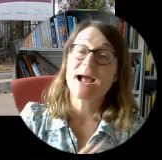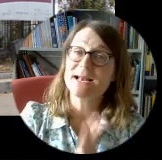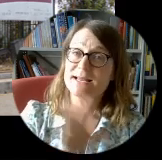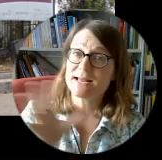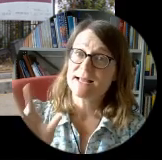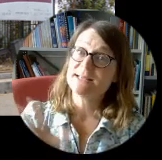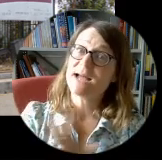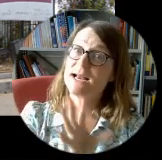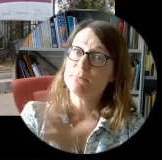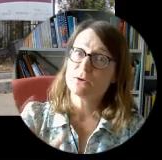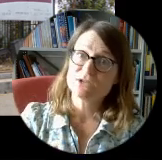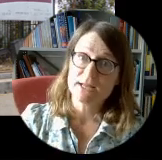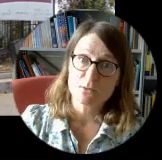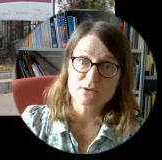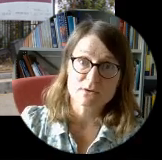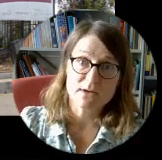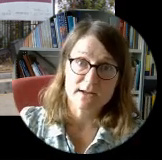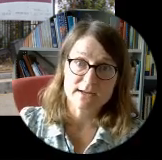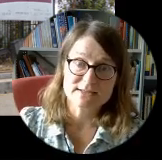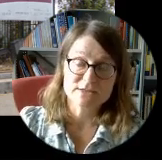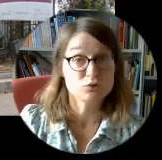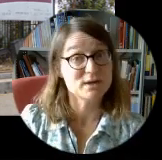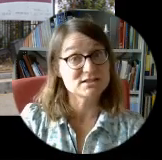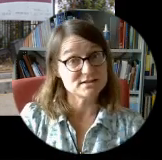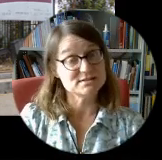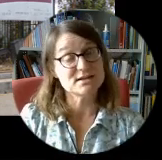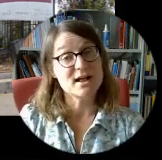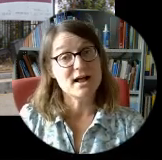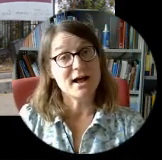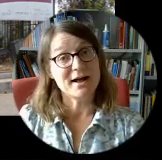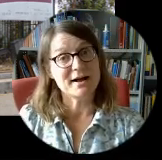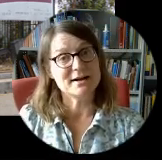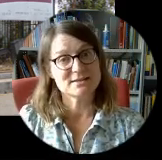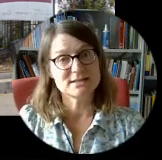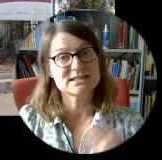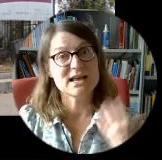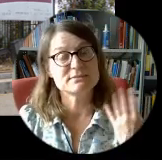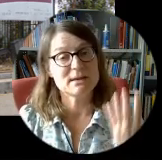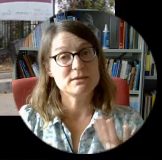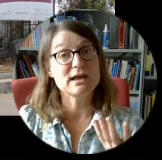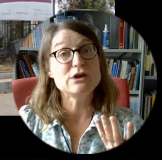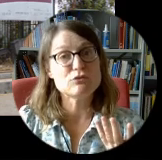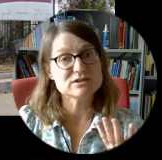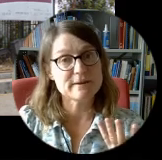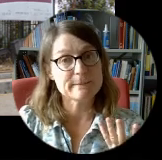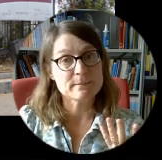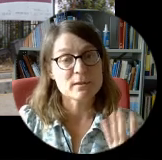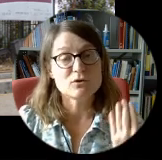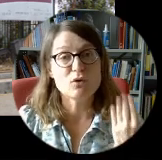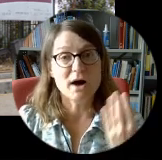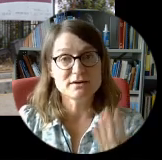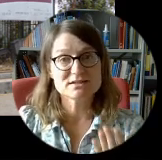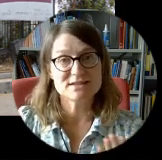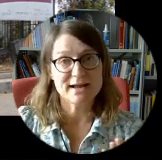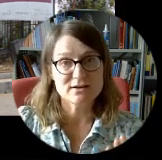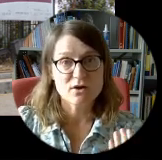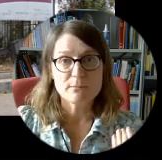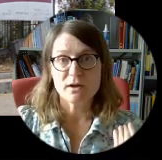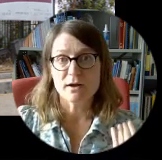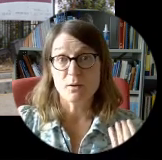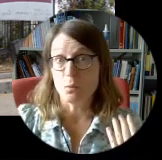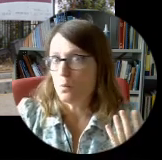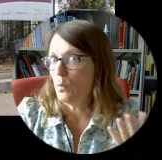these highly multilingual situations, signscapes can be interesting to